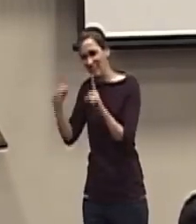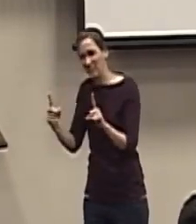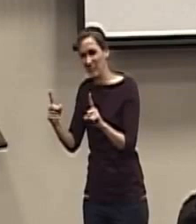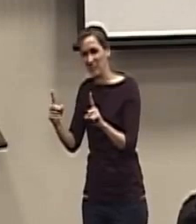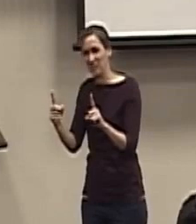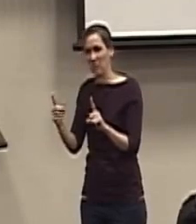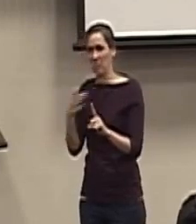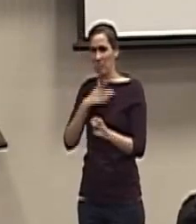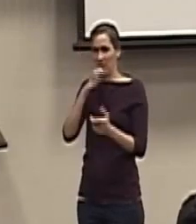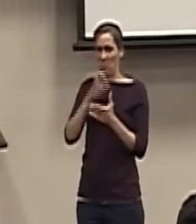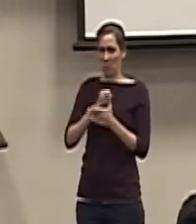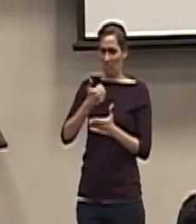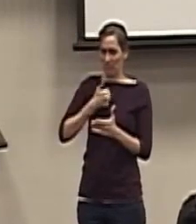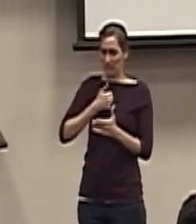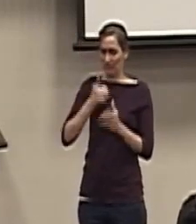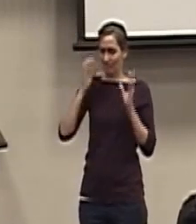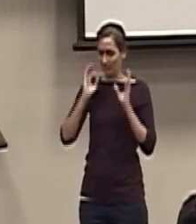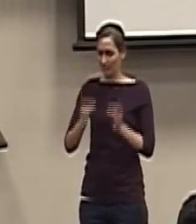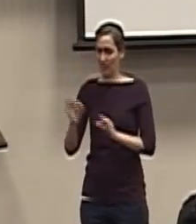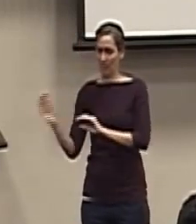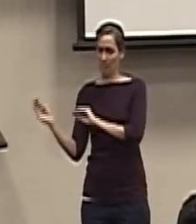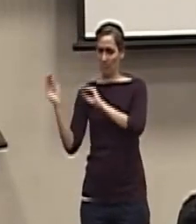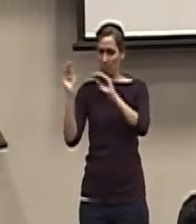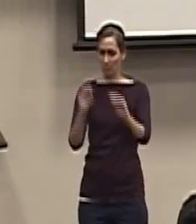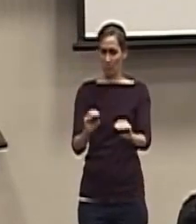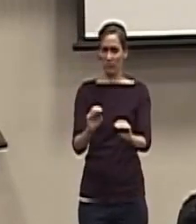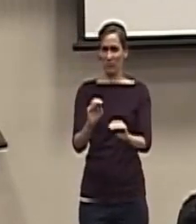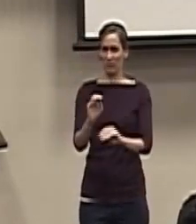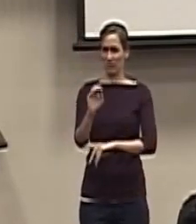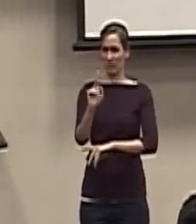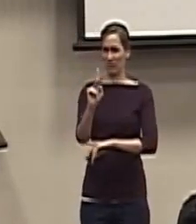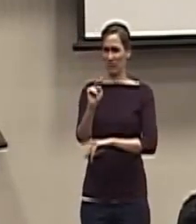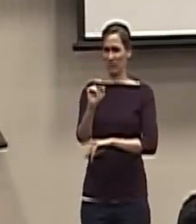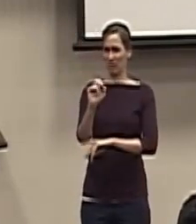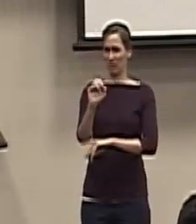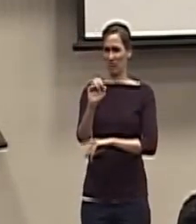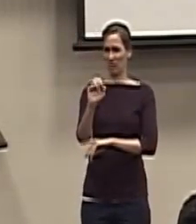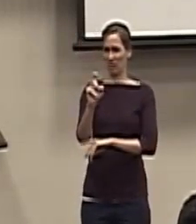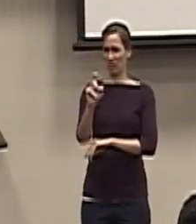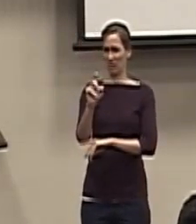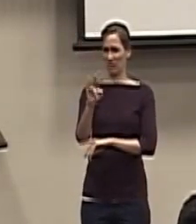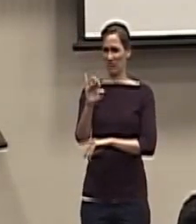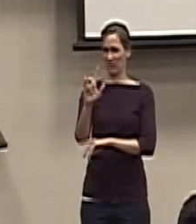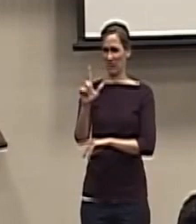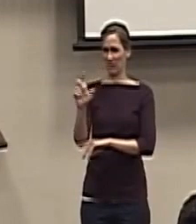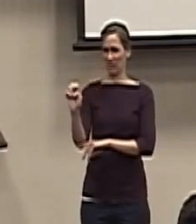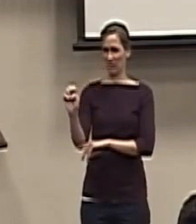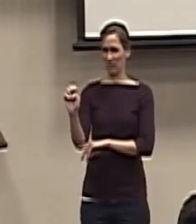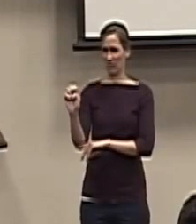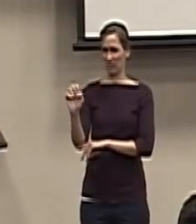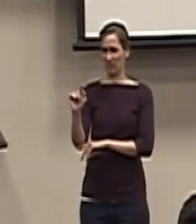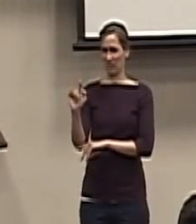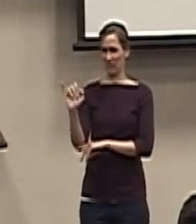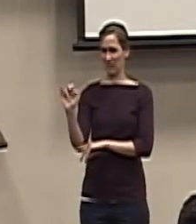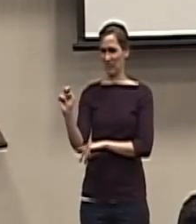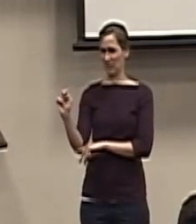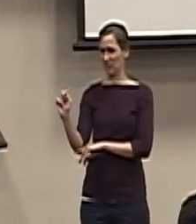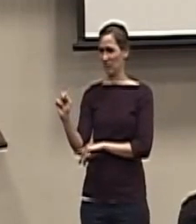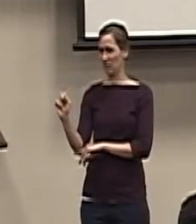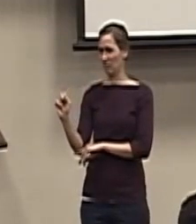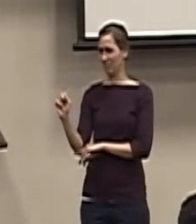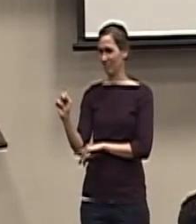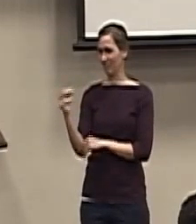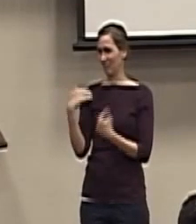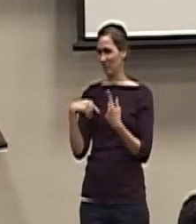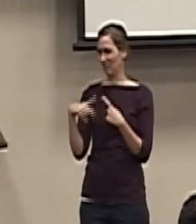Tennessee, where I worked with a much larger, much more affluent church as